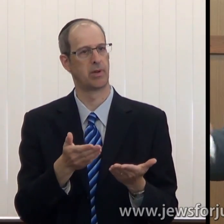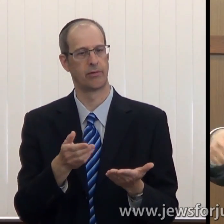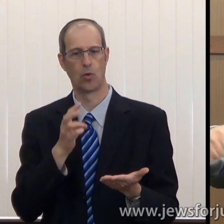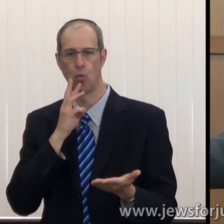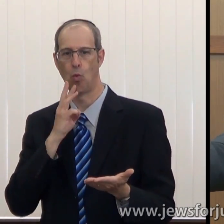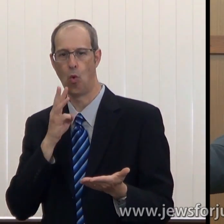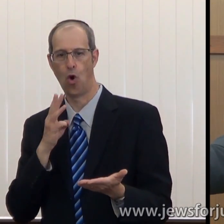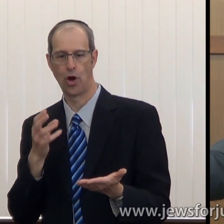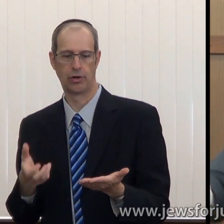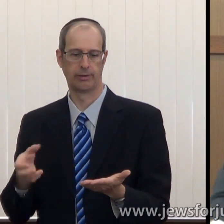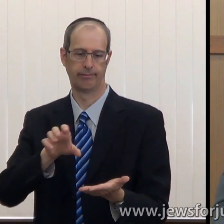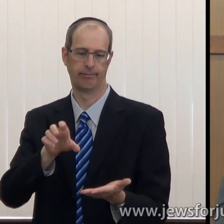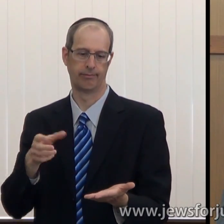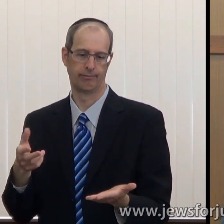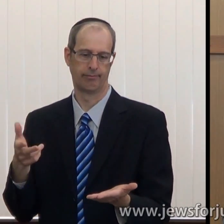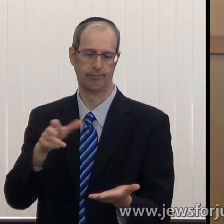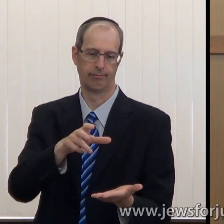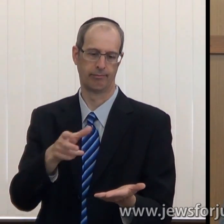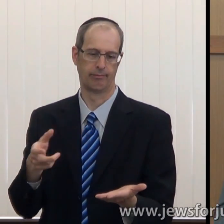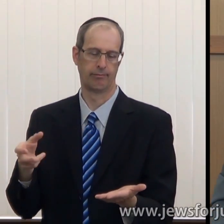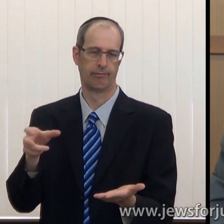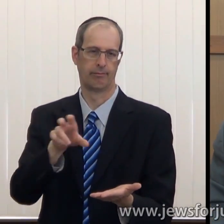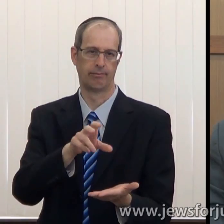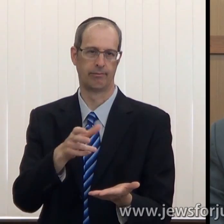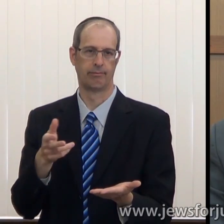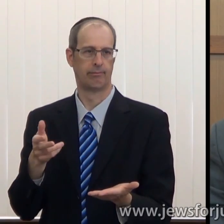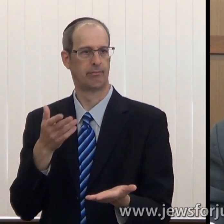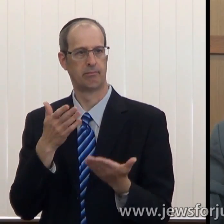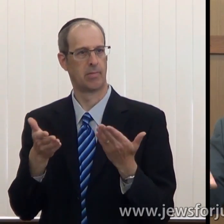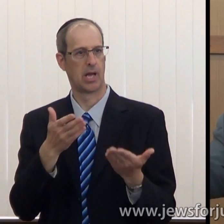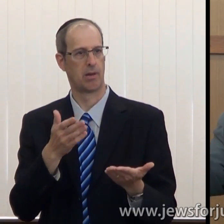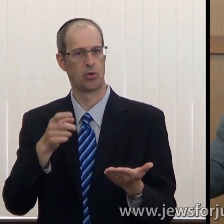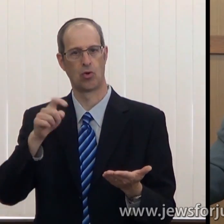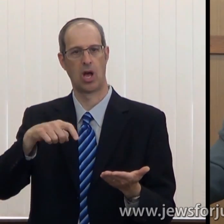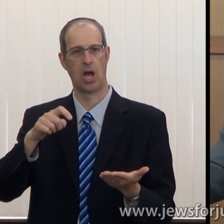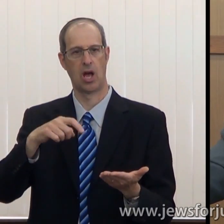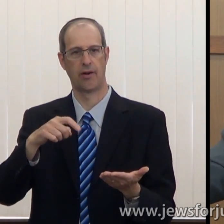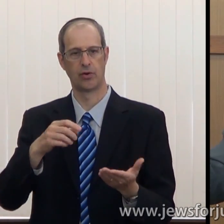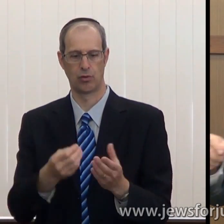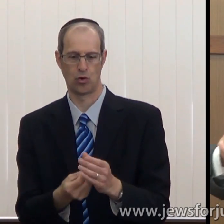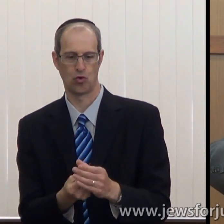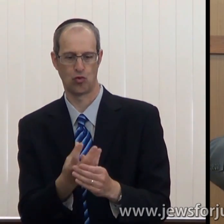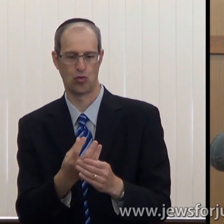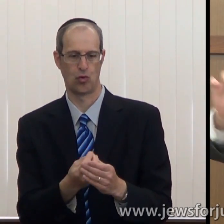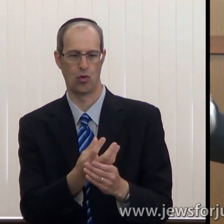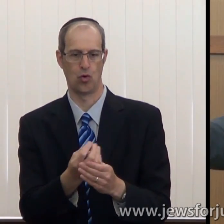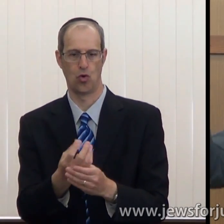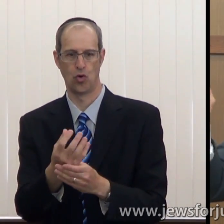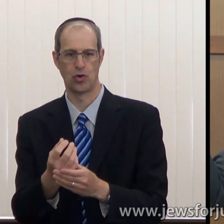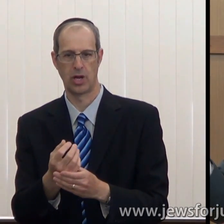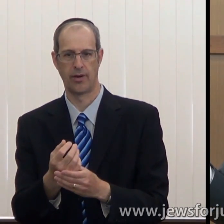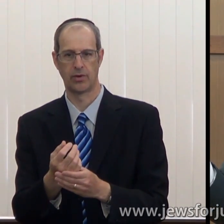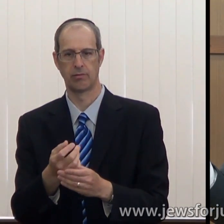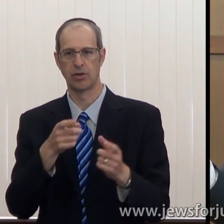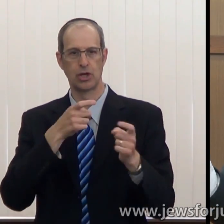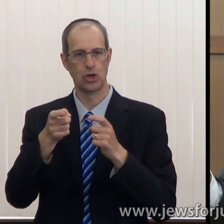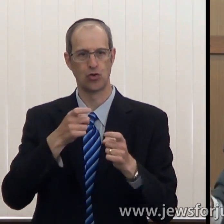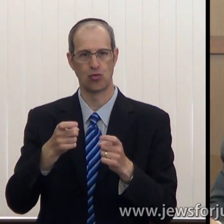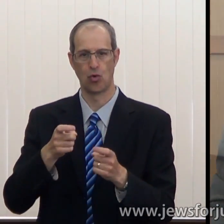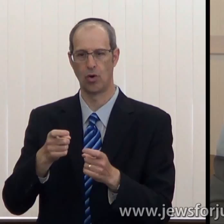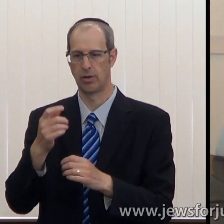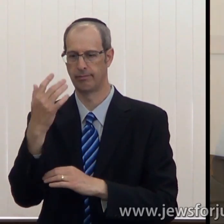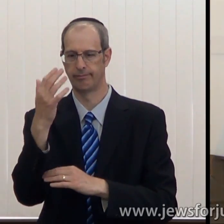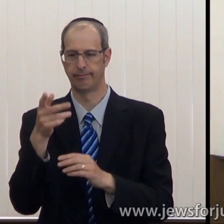it frequently, and maybe you have to, as the plants are growing, you have to prune the trees.